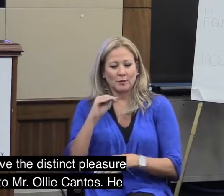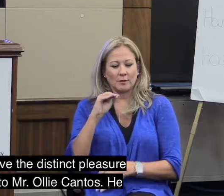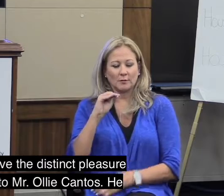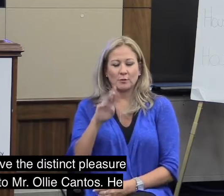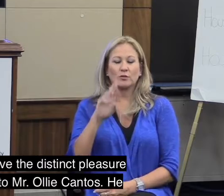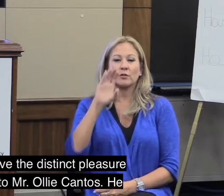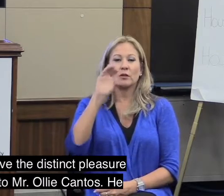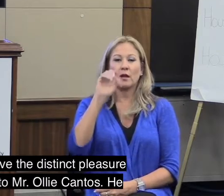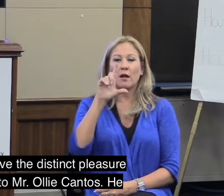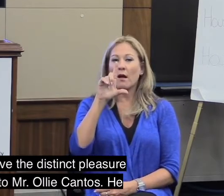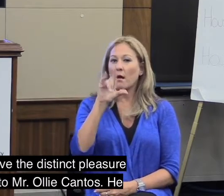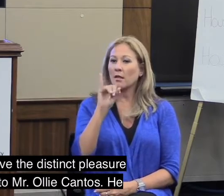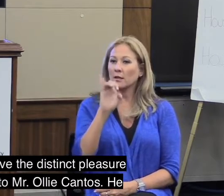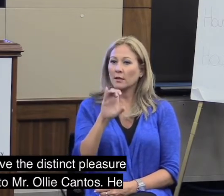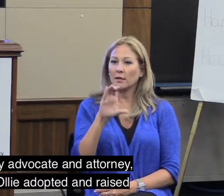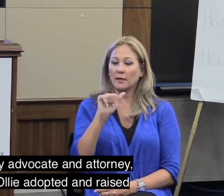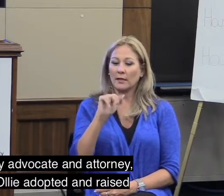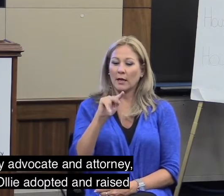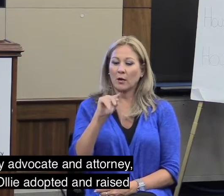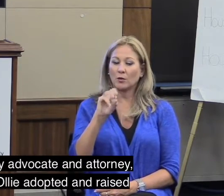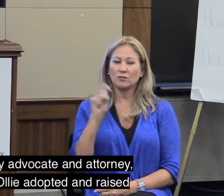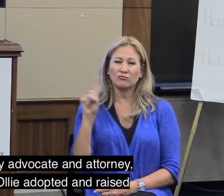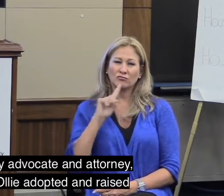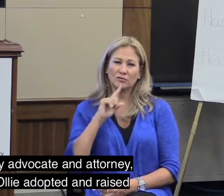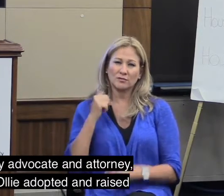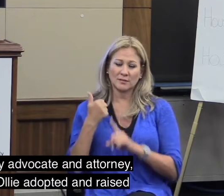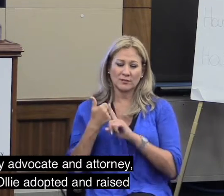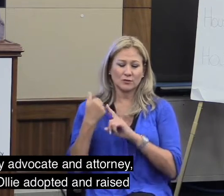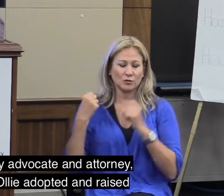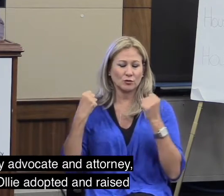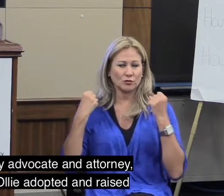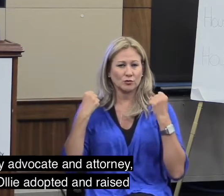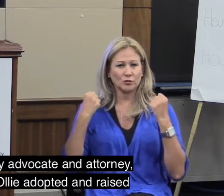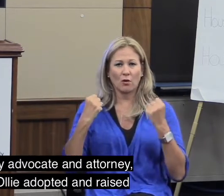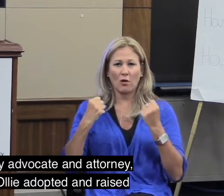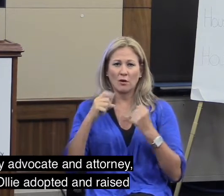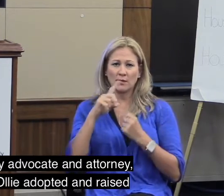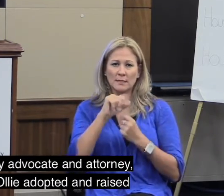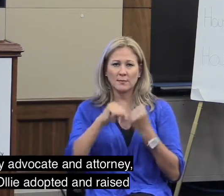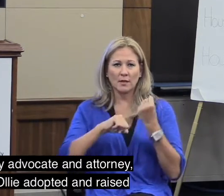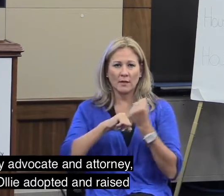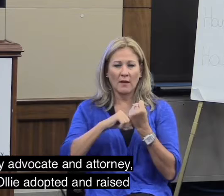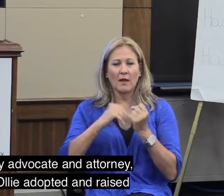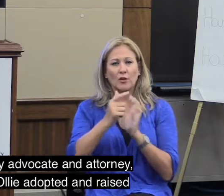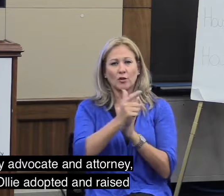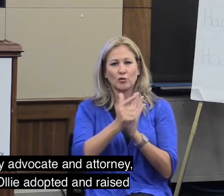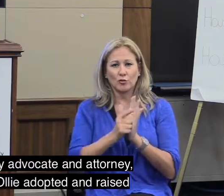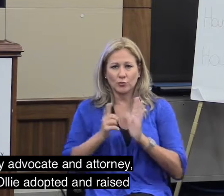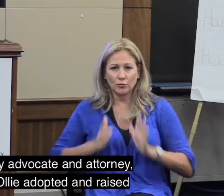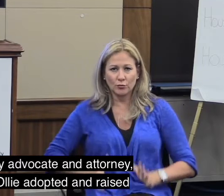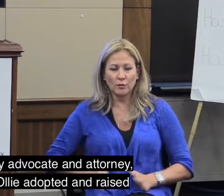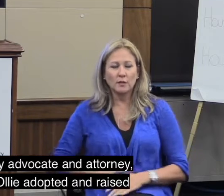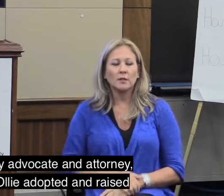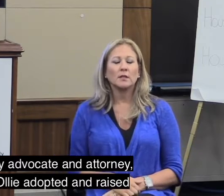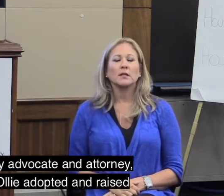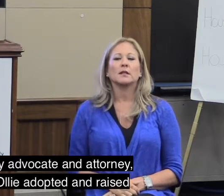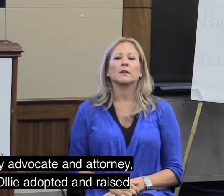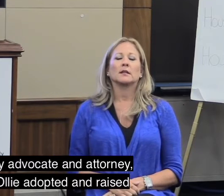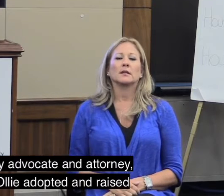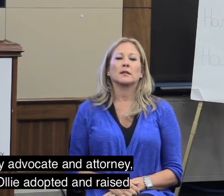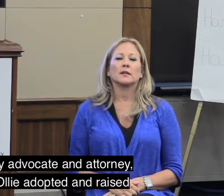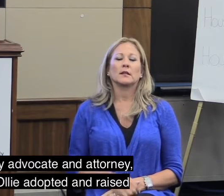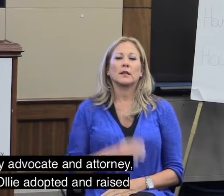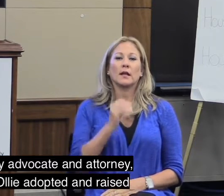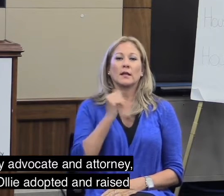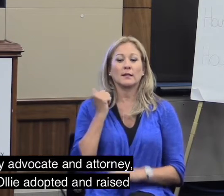Cantos. He is a strong disability advocate and attorney. Not only that, but